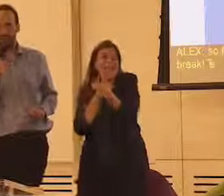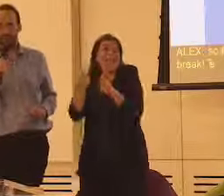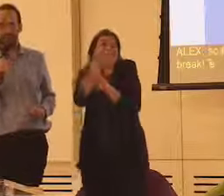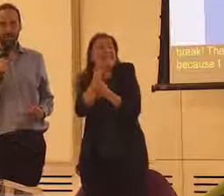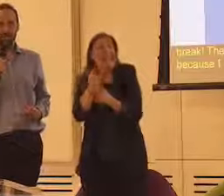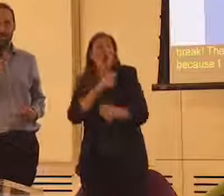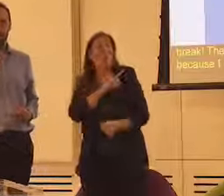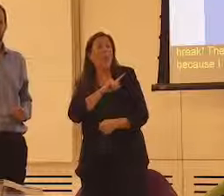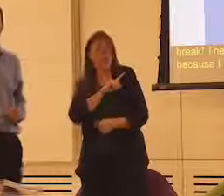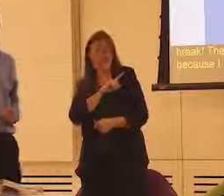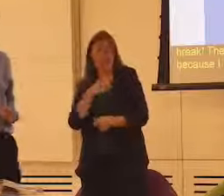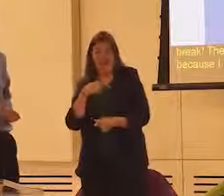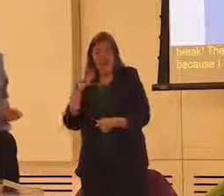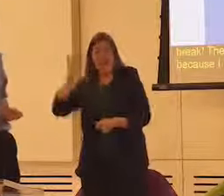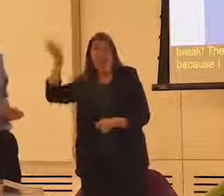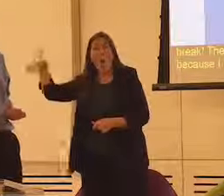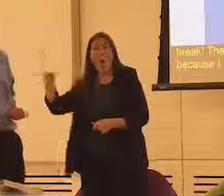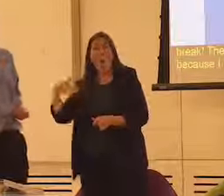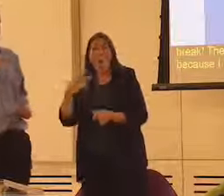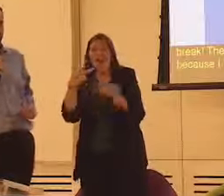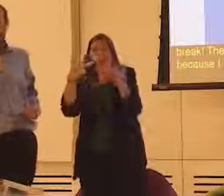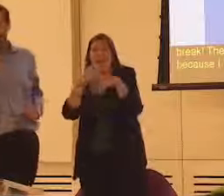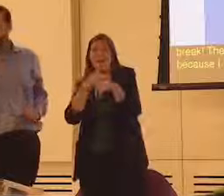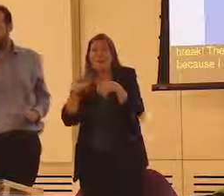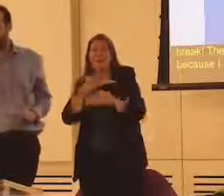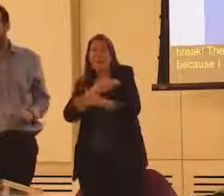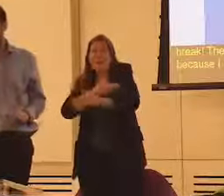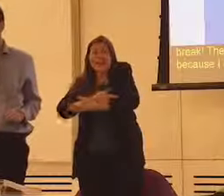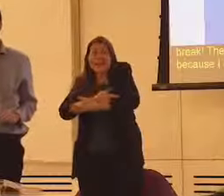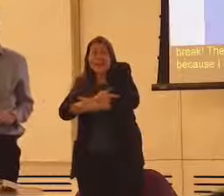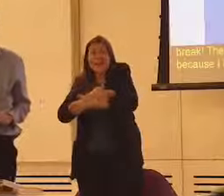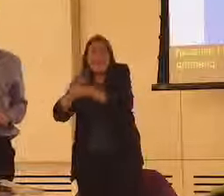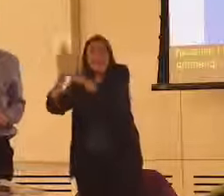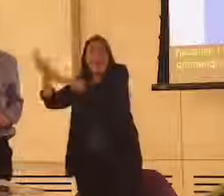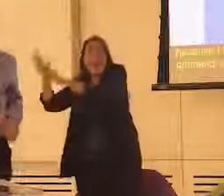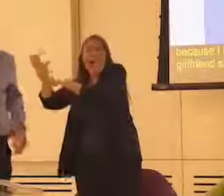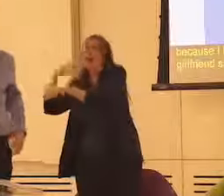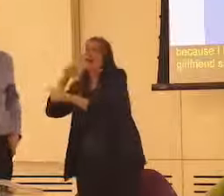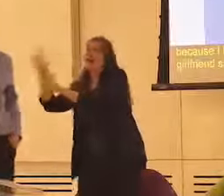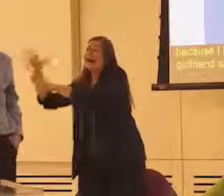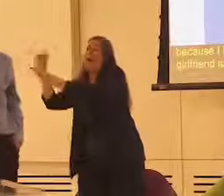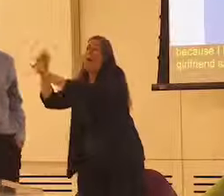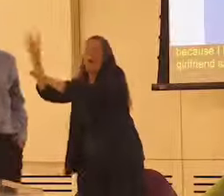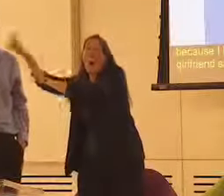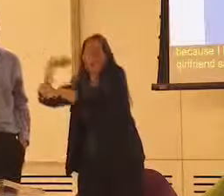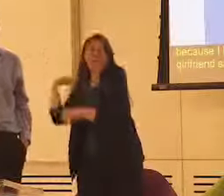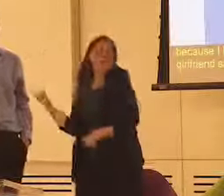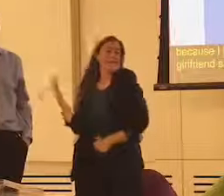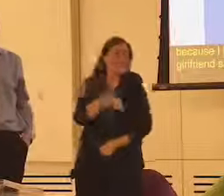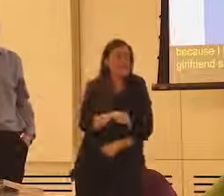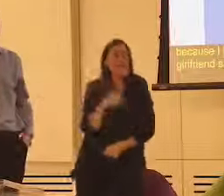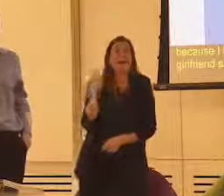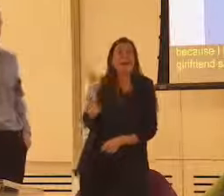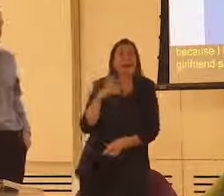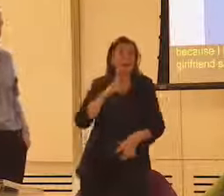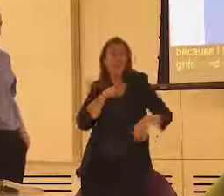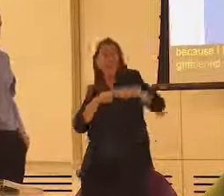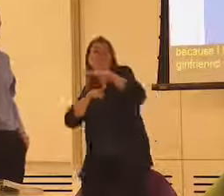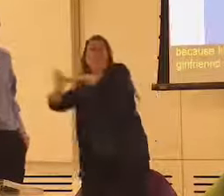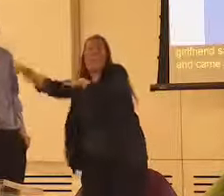baby at home, and my girlfriend said I could only come and talk if I went first and came home straight away. So I've got to run. I'm really